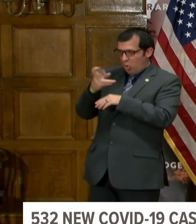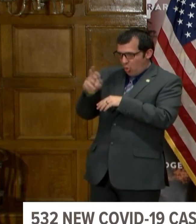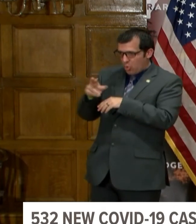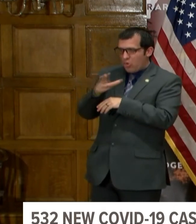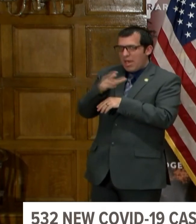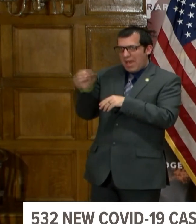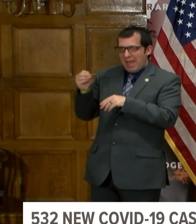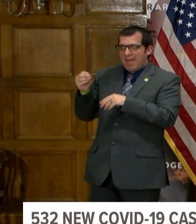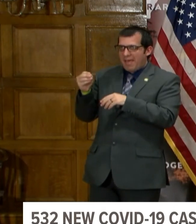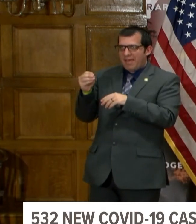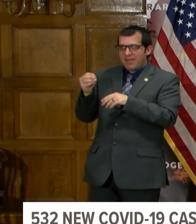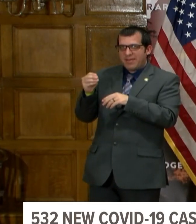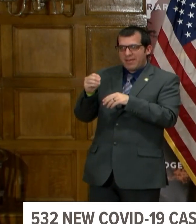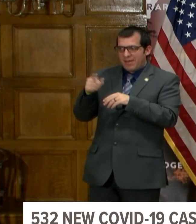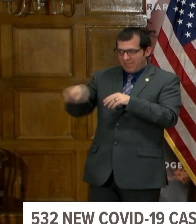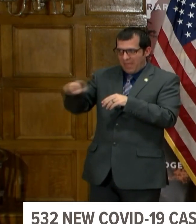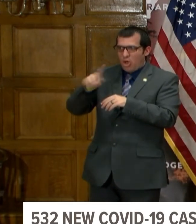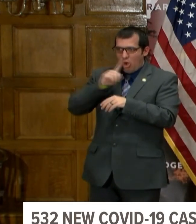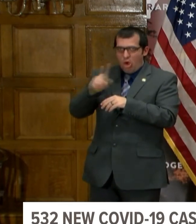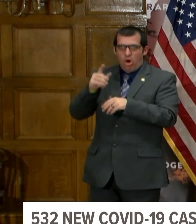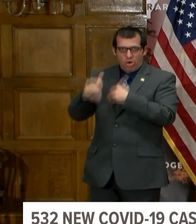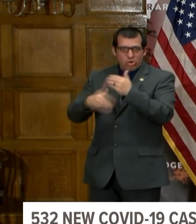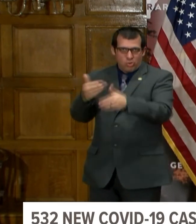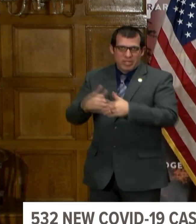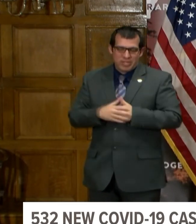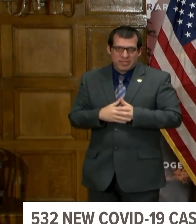And by and large, they're doing that.